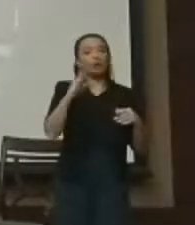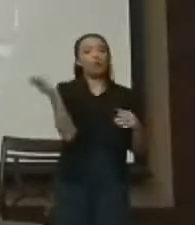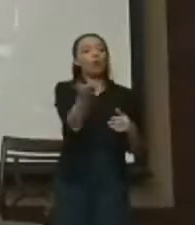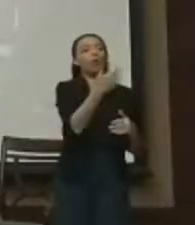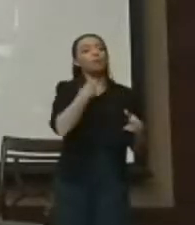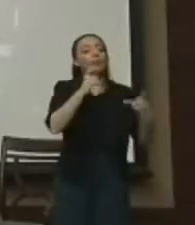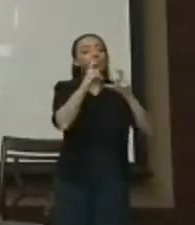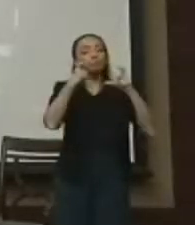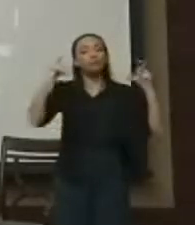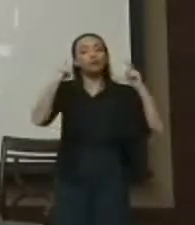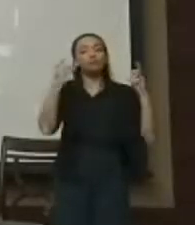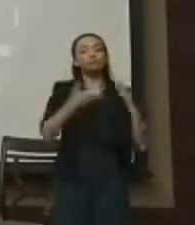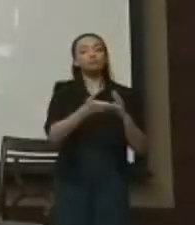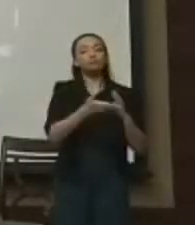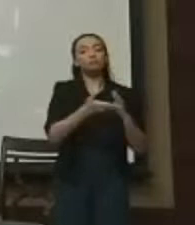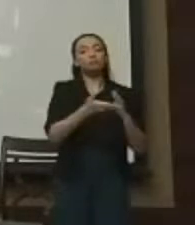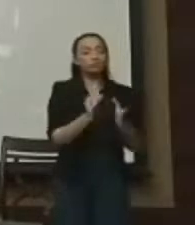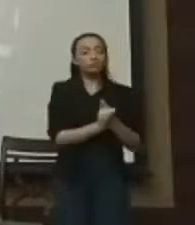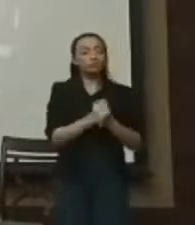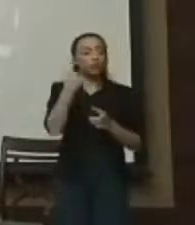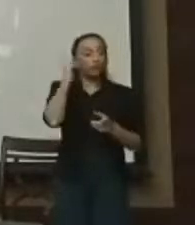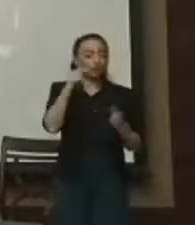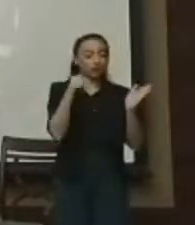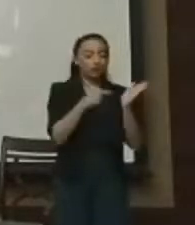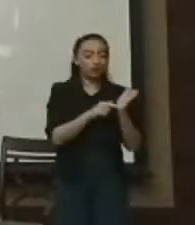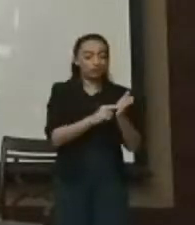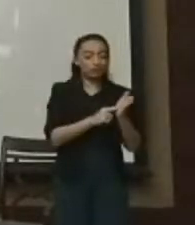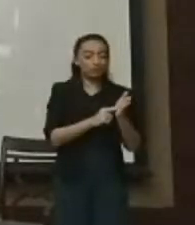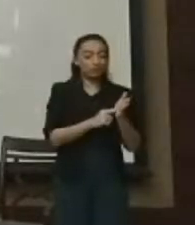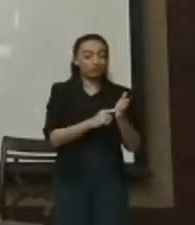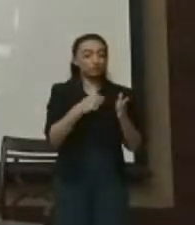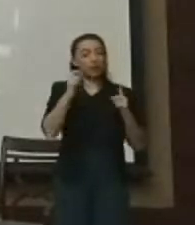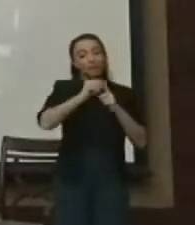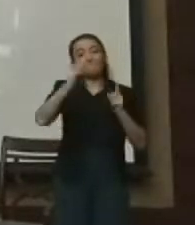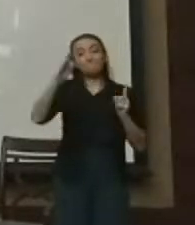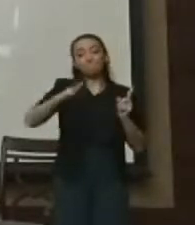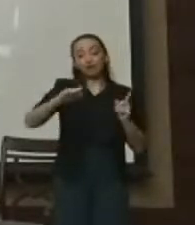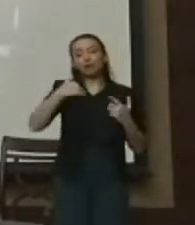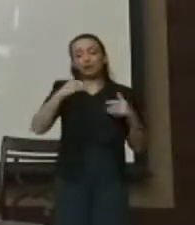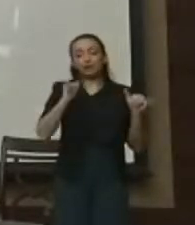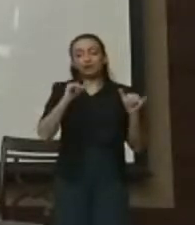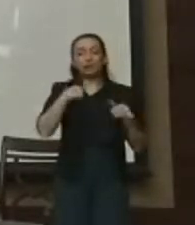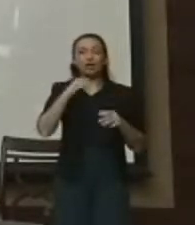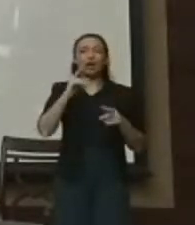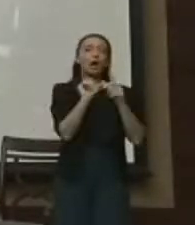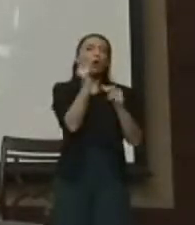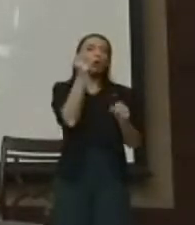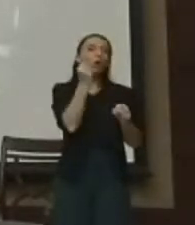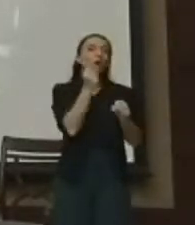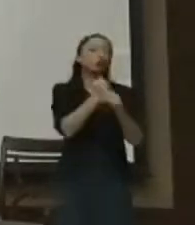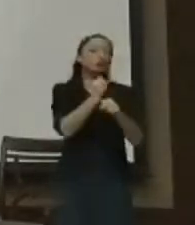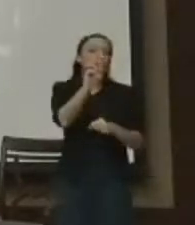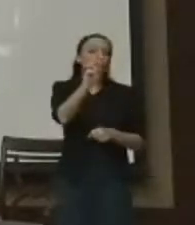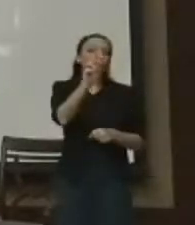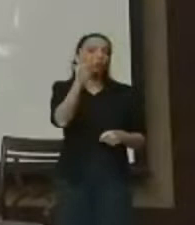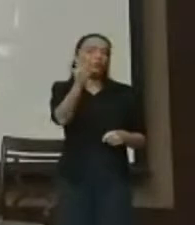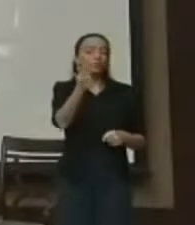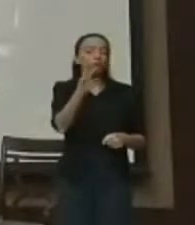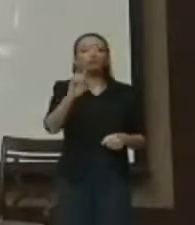and standing. In a reply in the Parliament on August